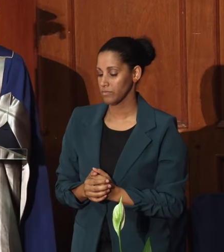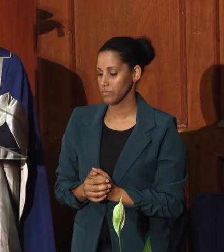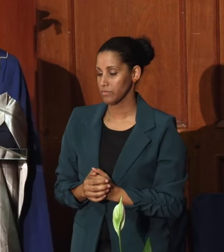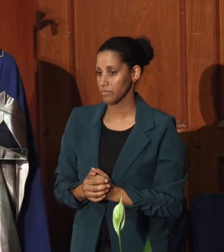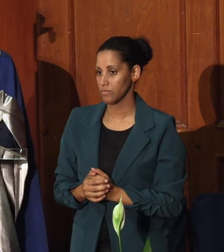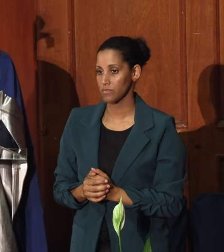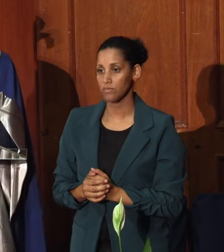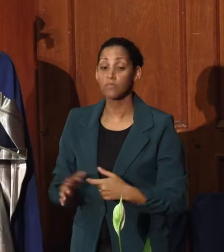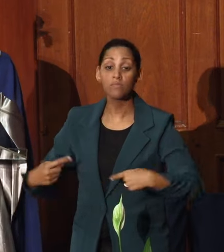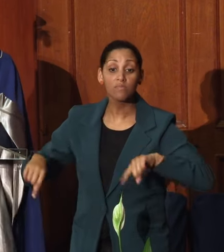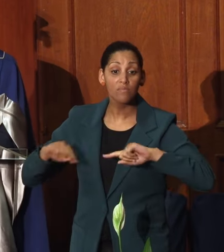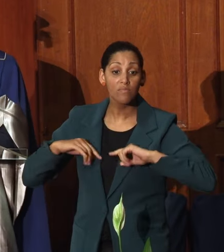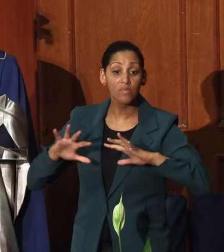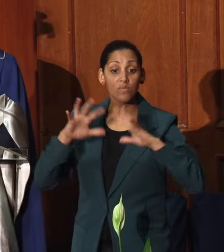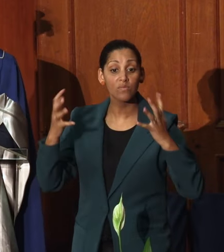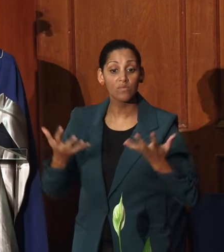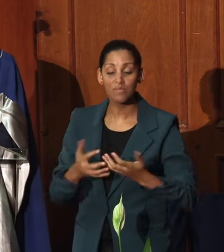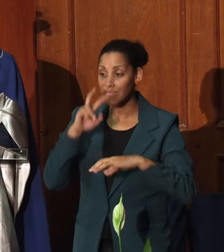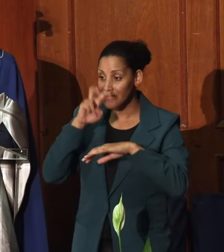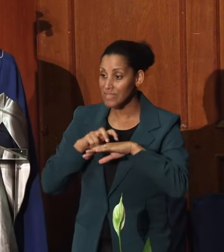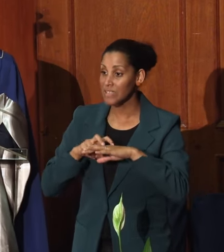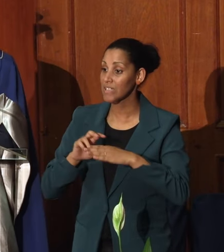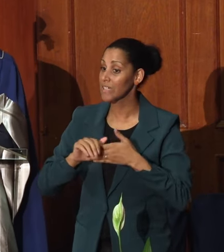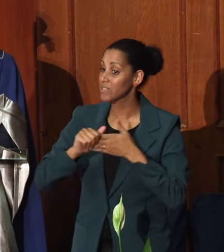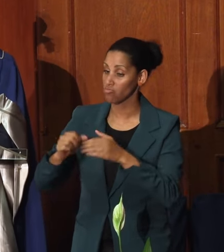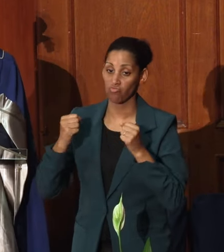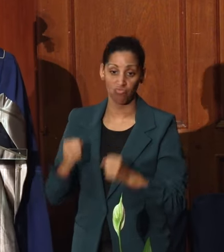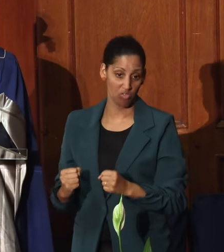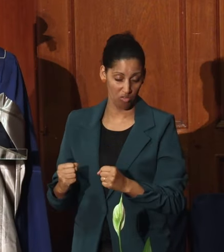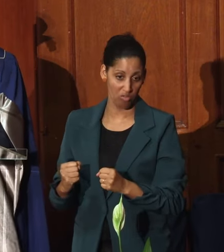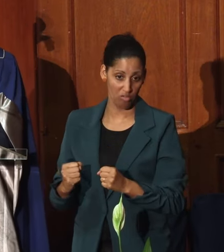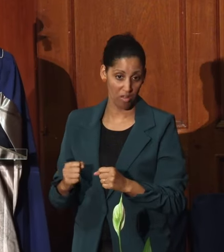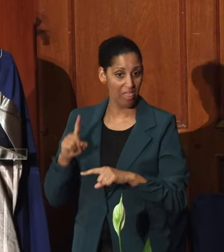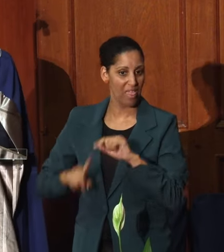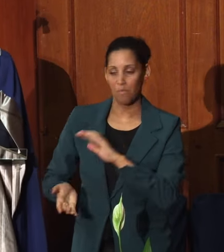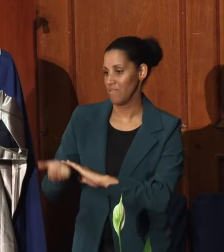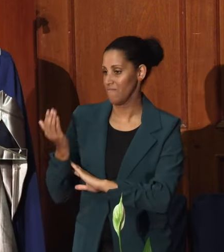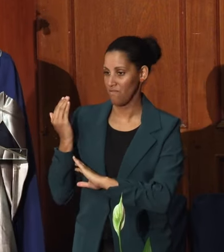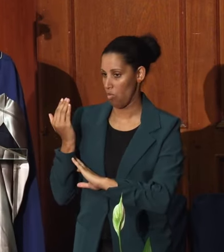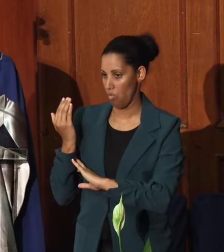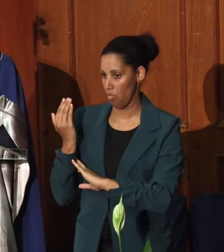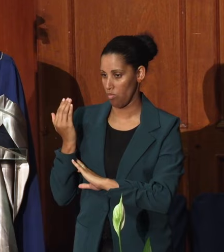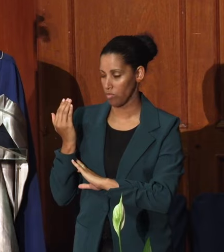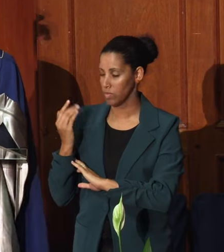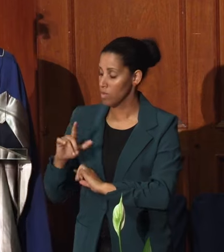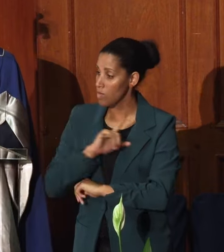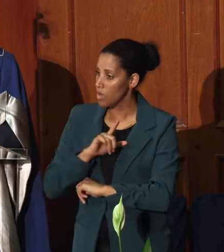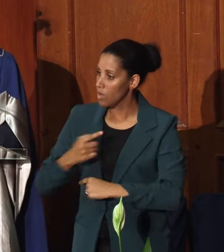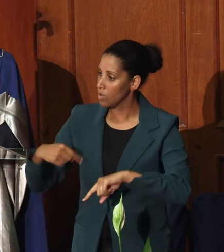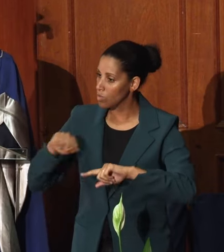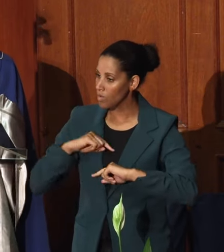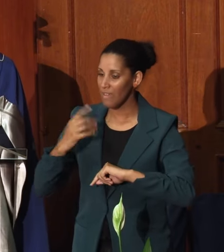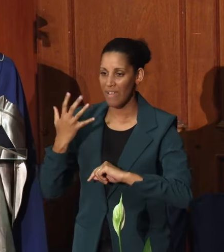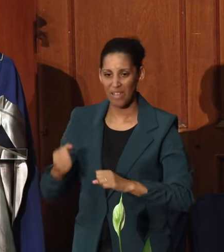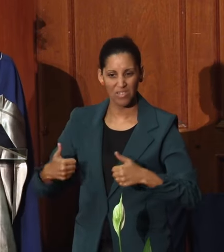Our world needs strong leadership, perhaps now more than ever before. We face